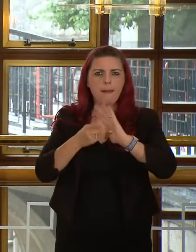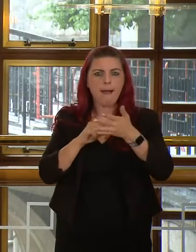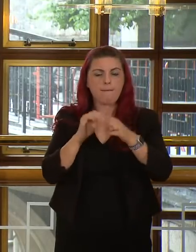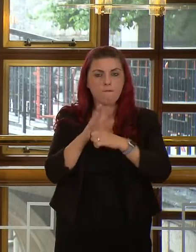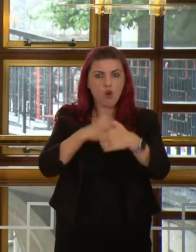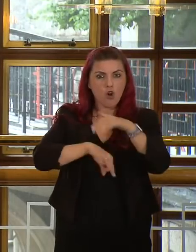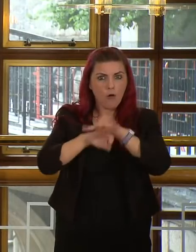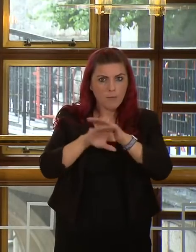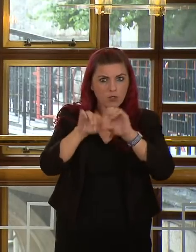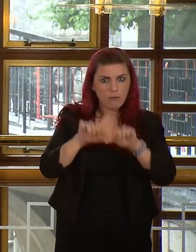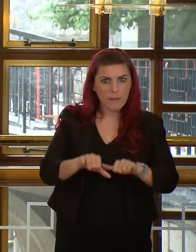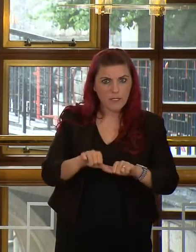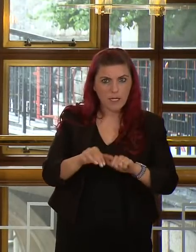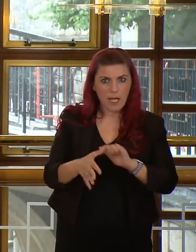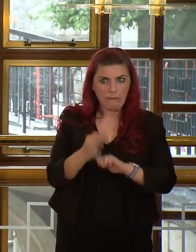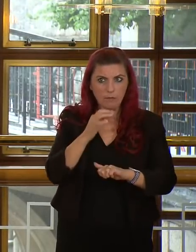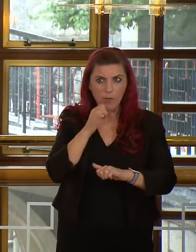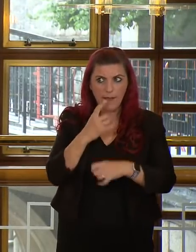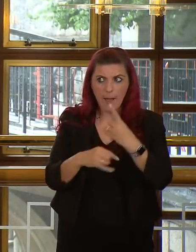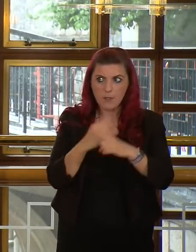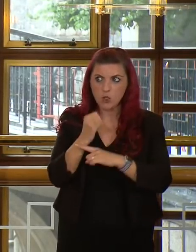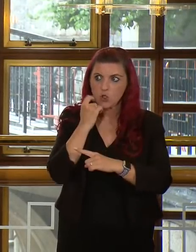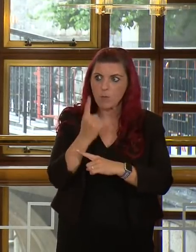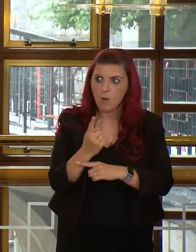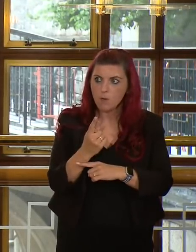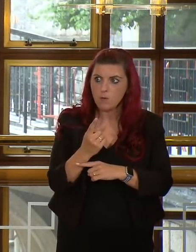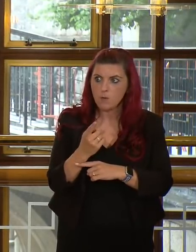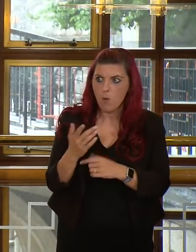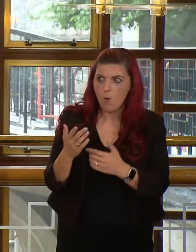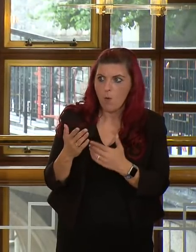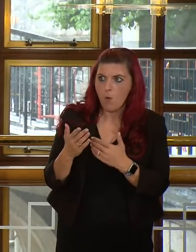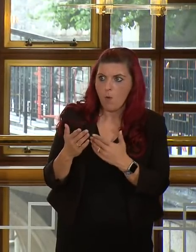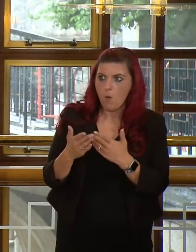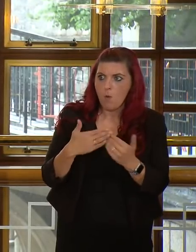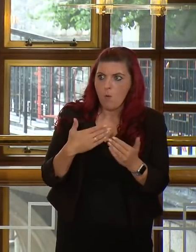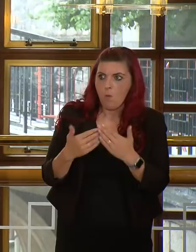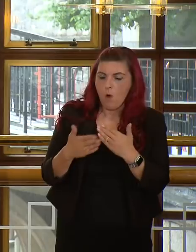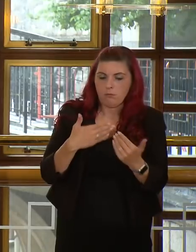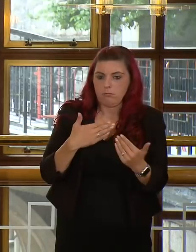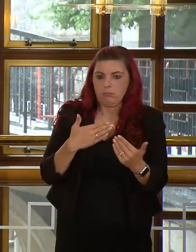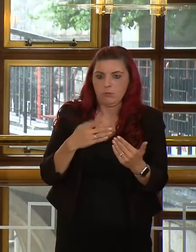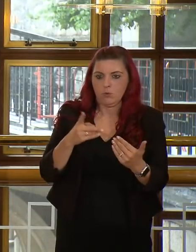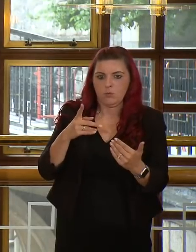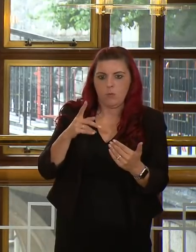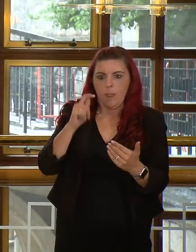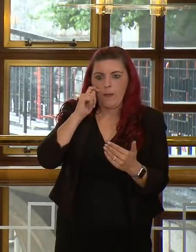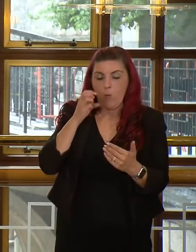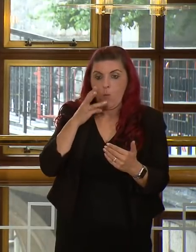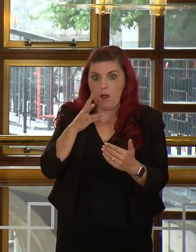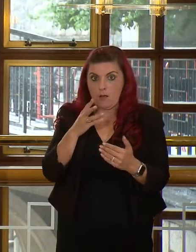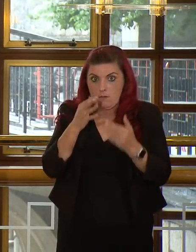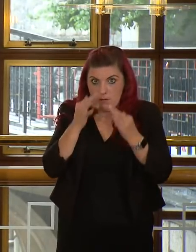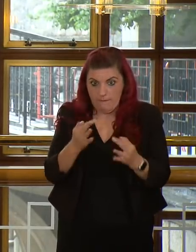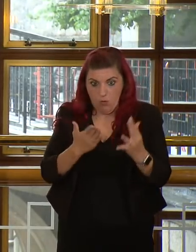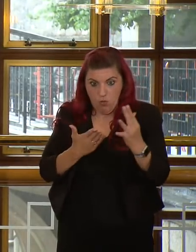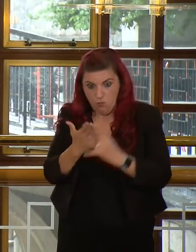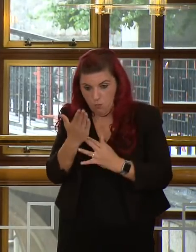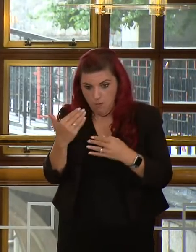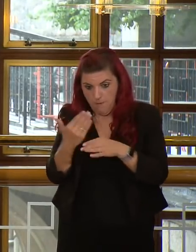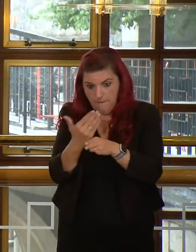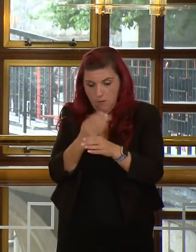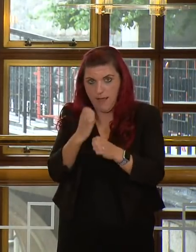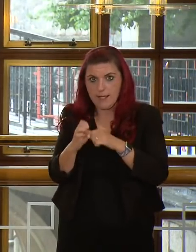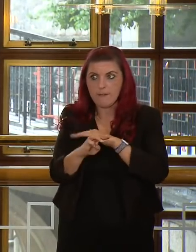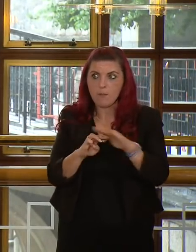tomorrow, but what is your intention in terms of getting the Offences Against the State Act over the line before the end of the month? And finally, I